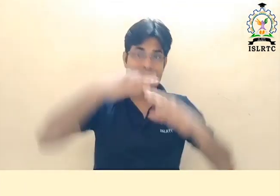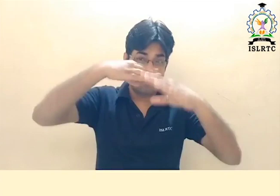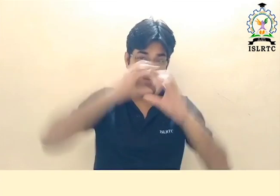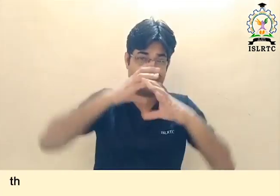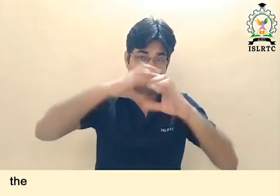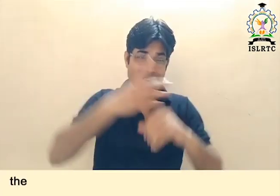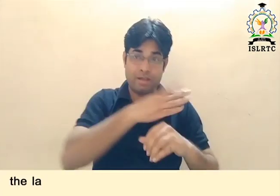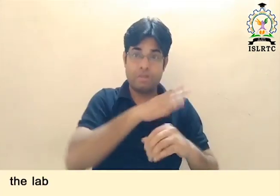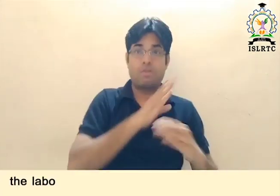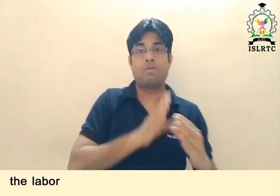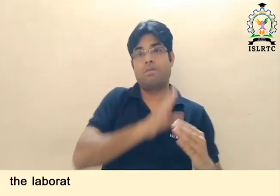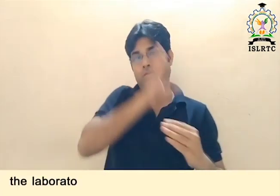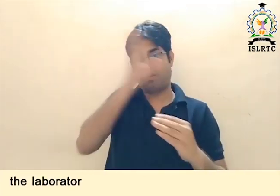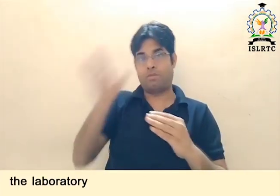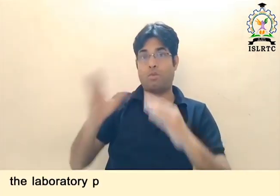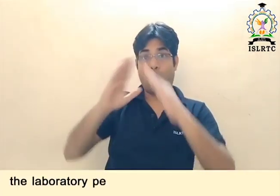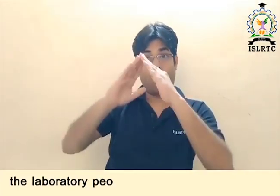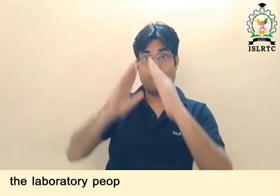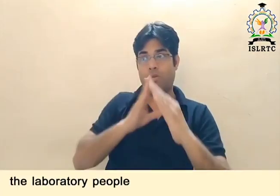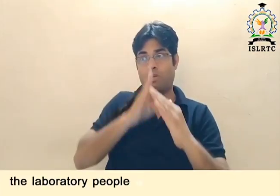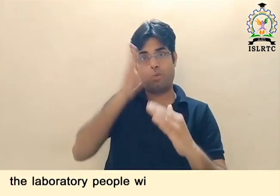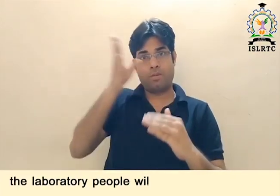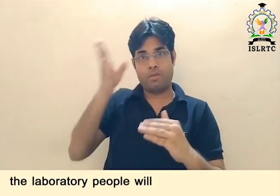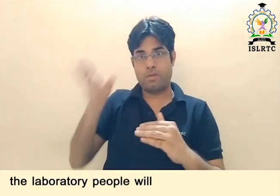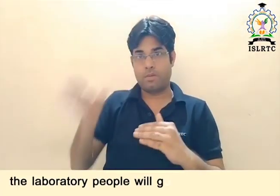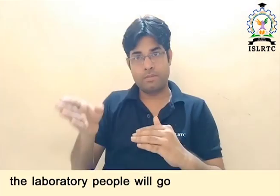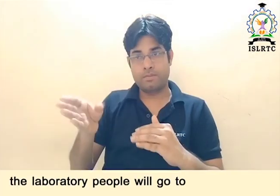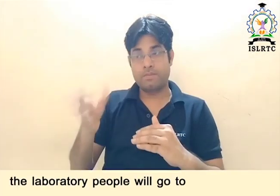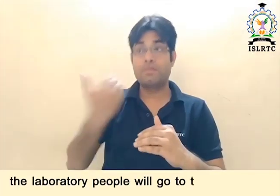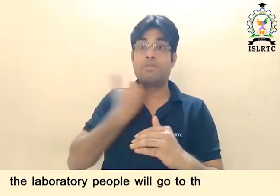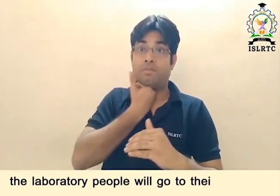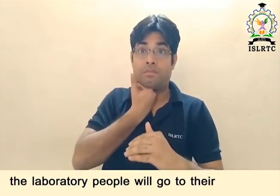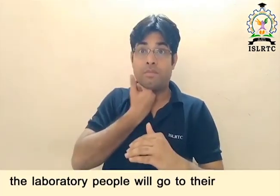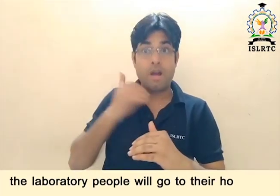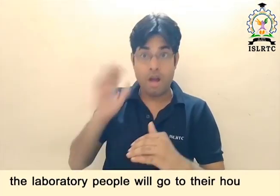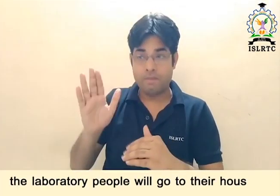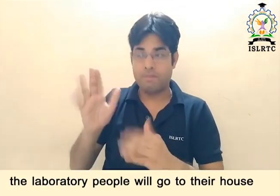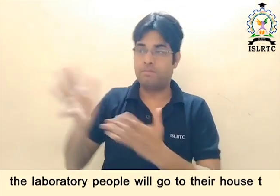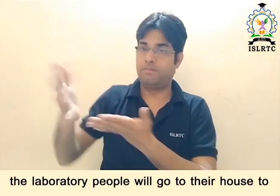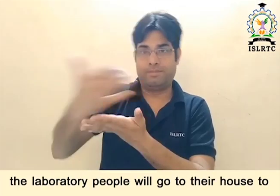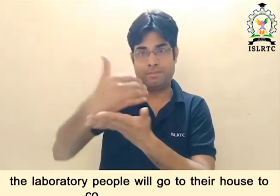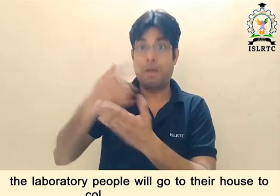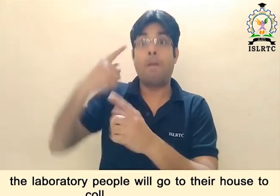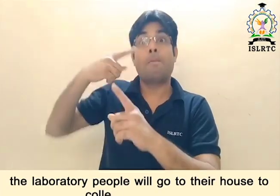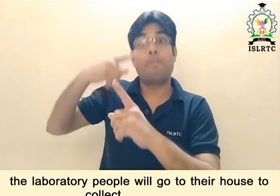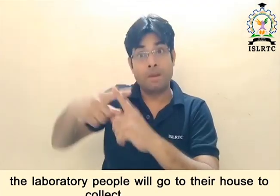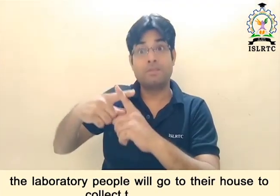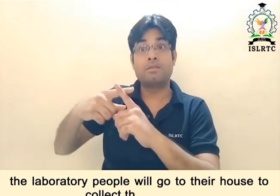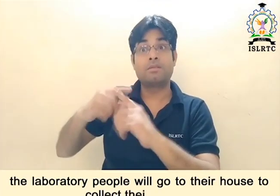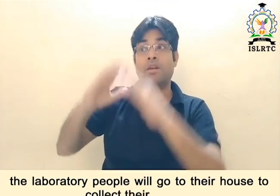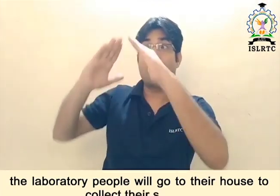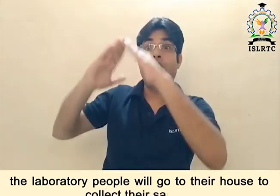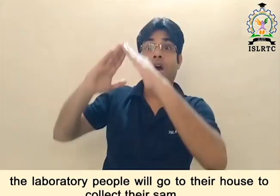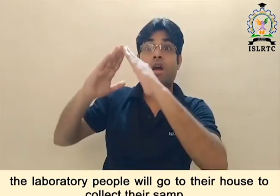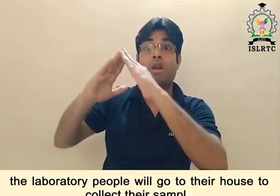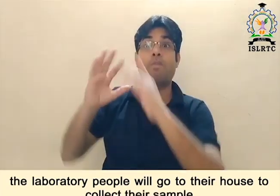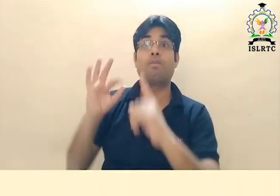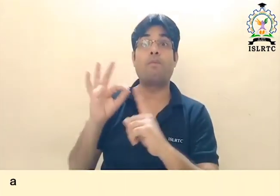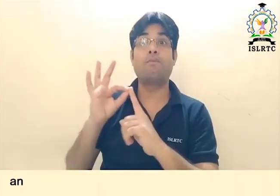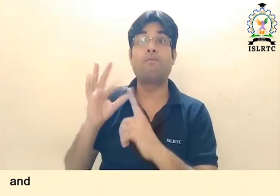the laboratory people will go to their house to collect their sample and they